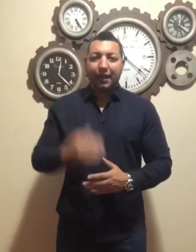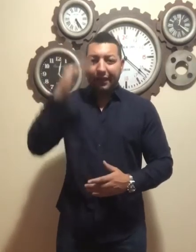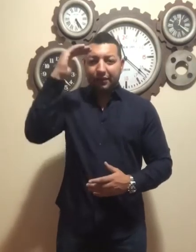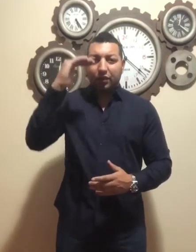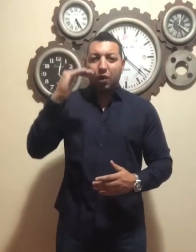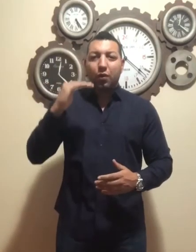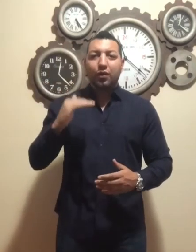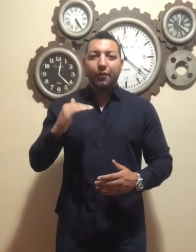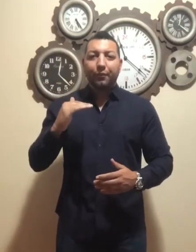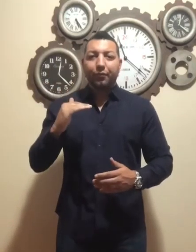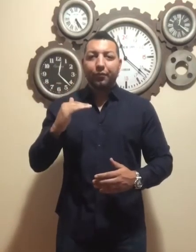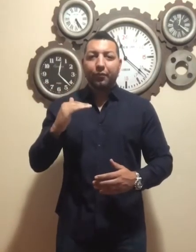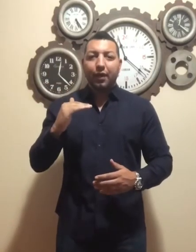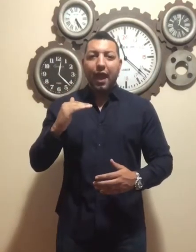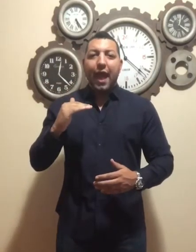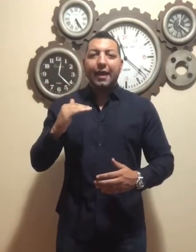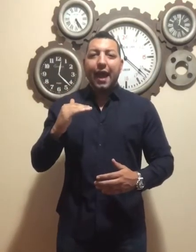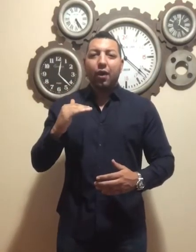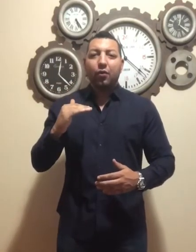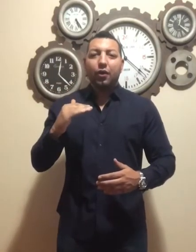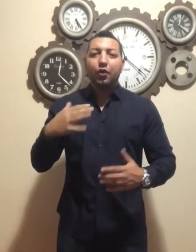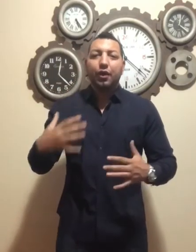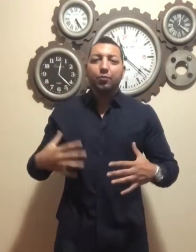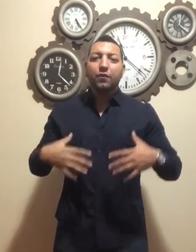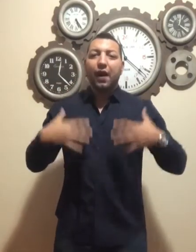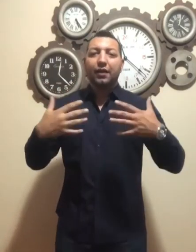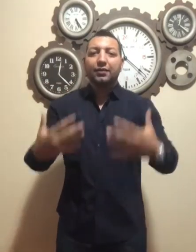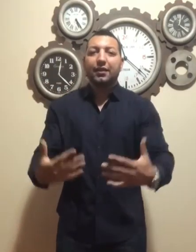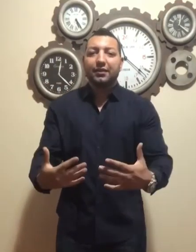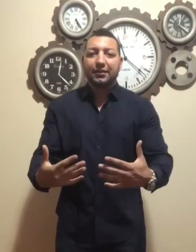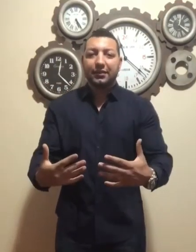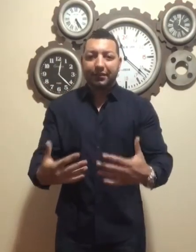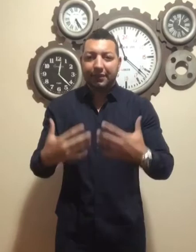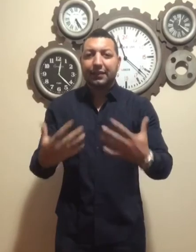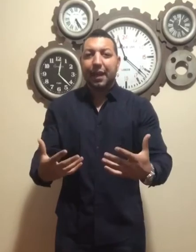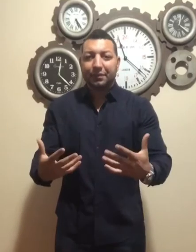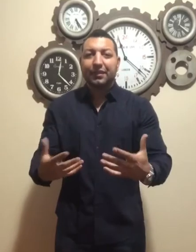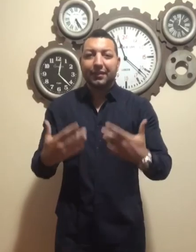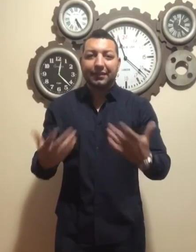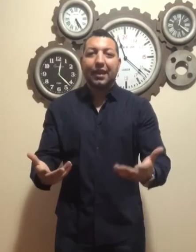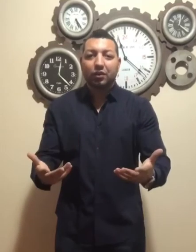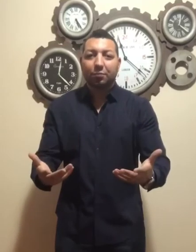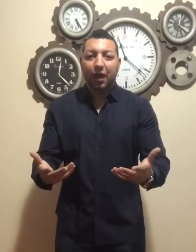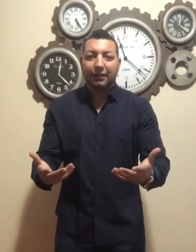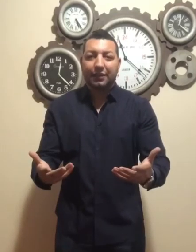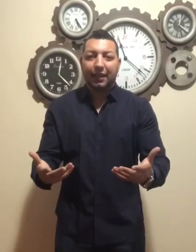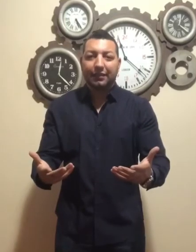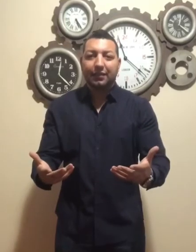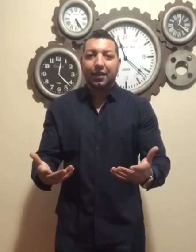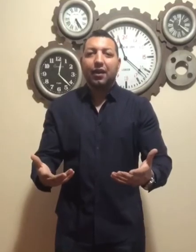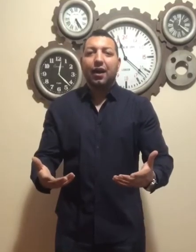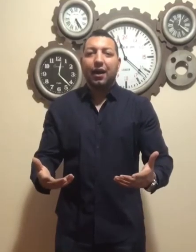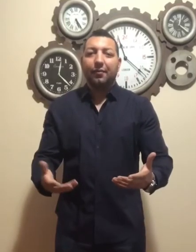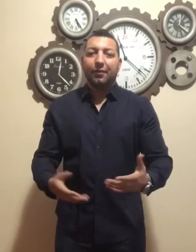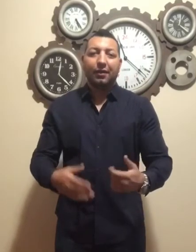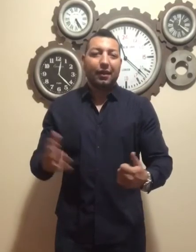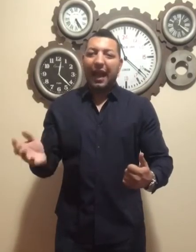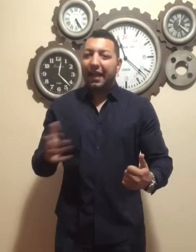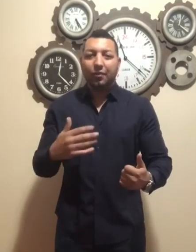is lowered, now you can move on to the steps in the sales process. I hate the